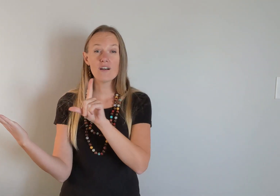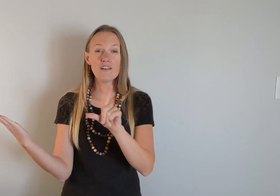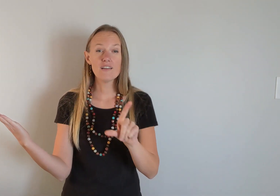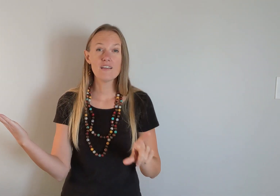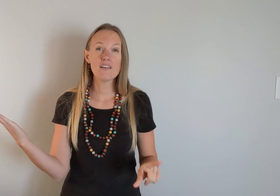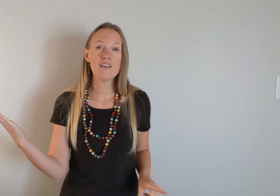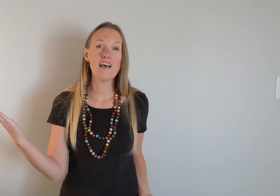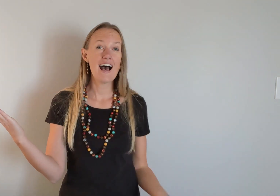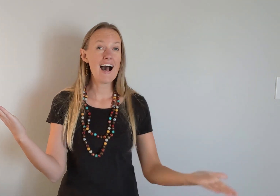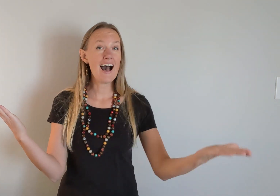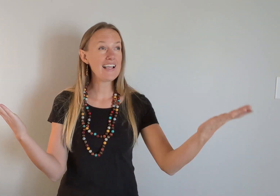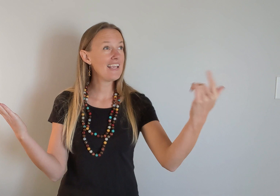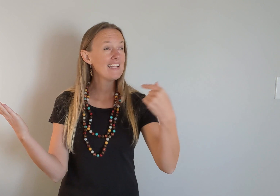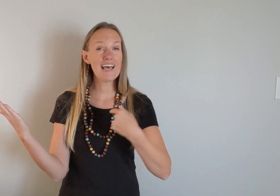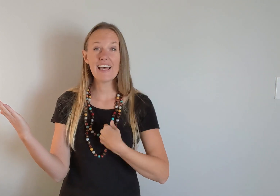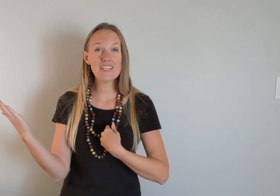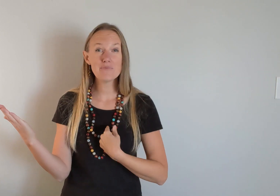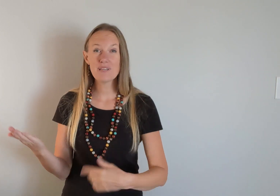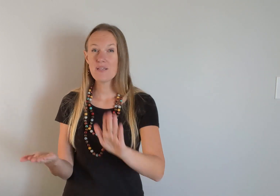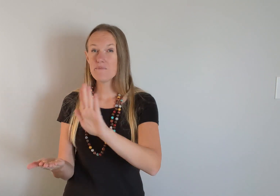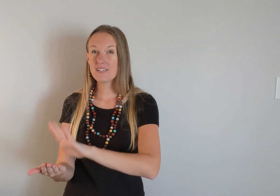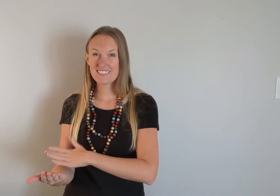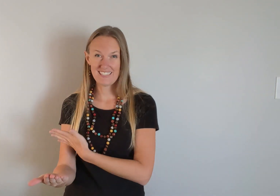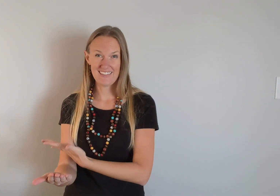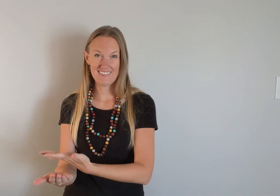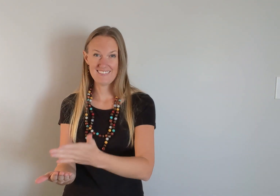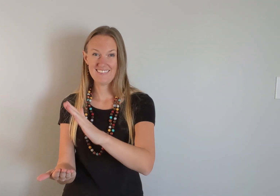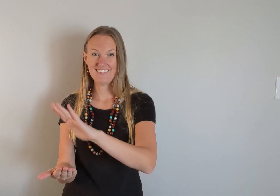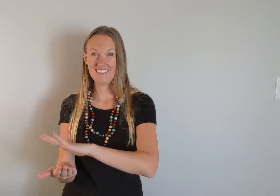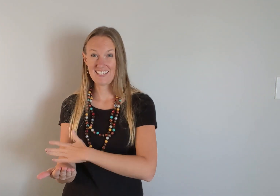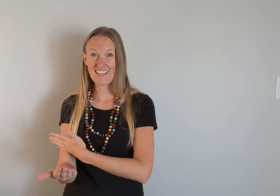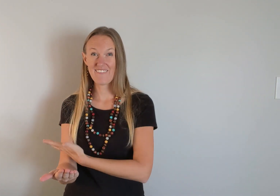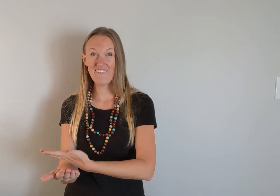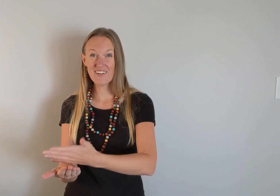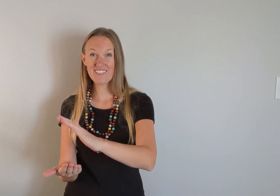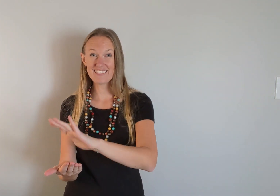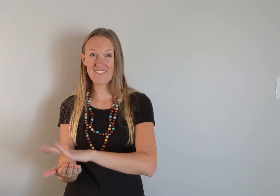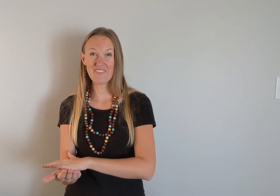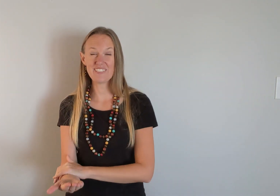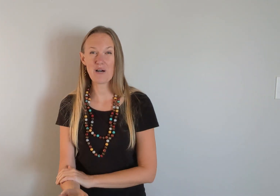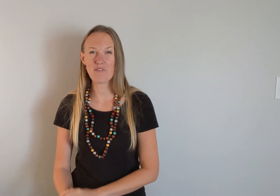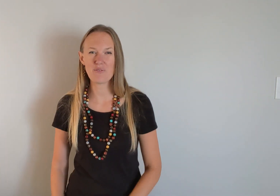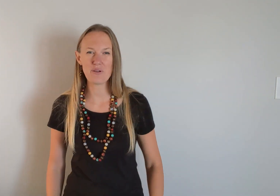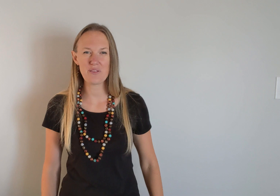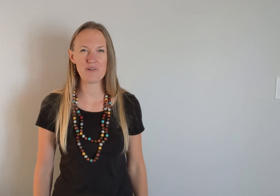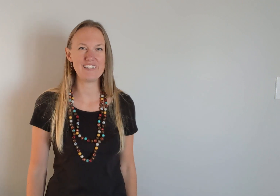Lord, I can't help but sing. Let's try that one more time from the top before we go to the bridge,